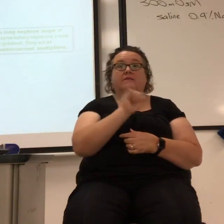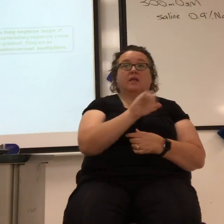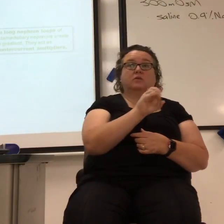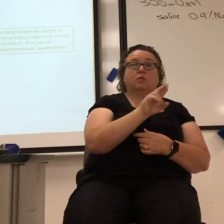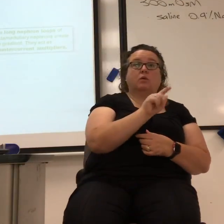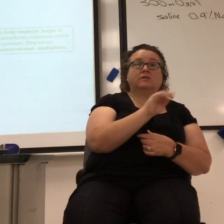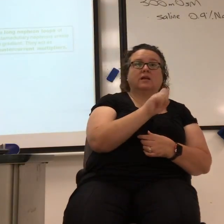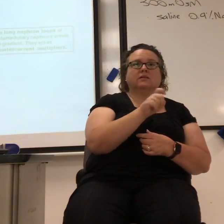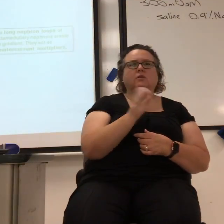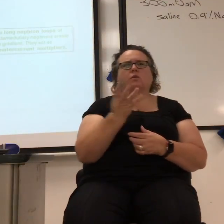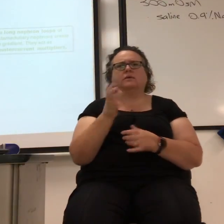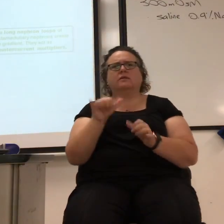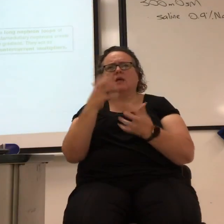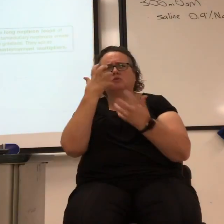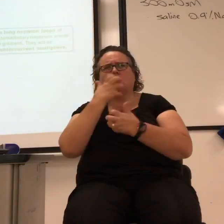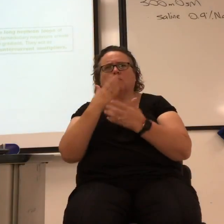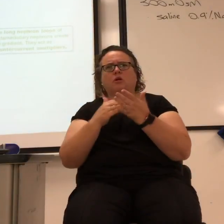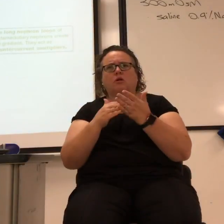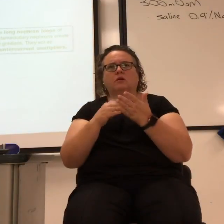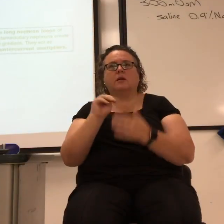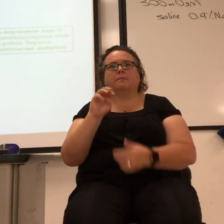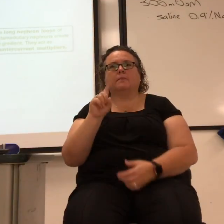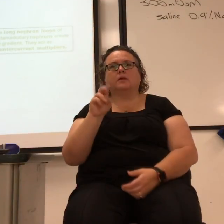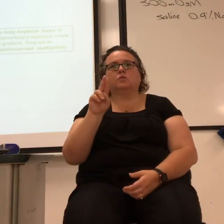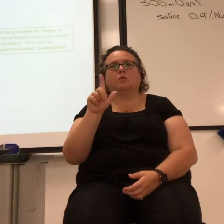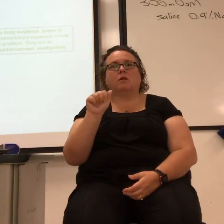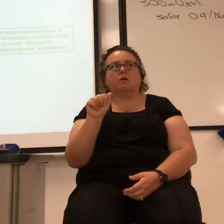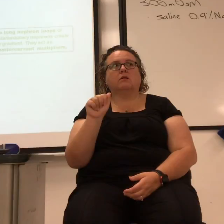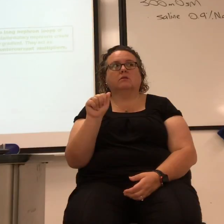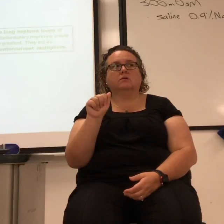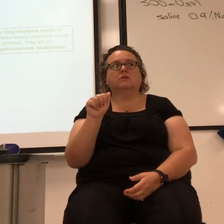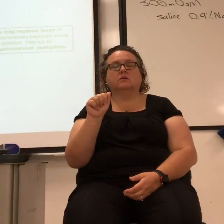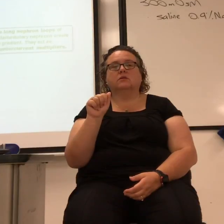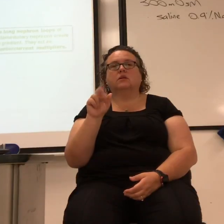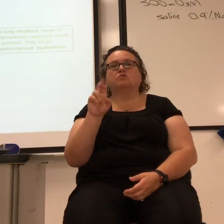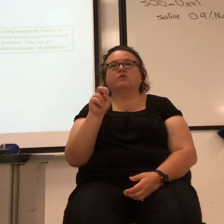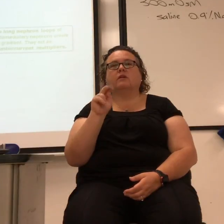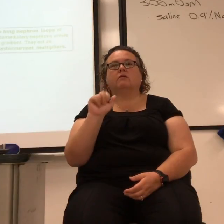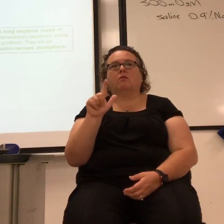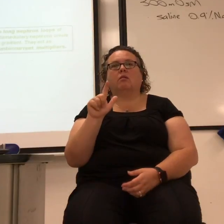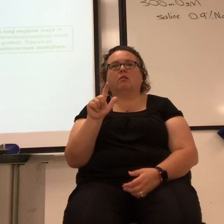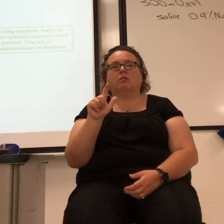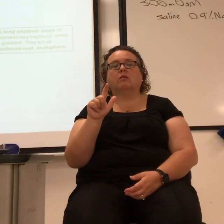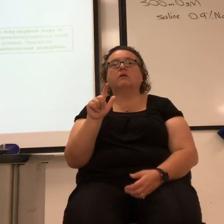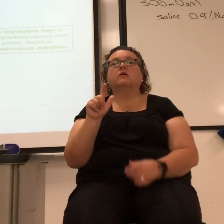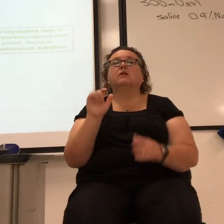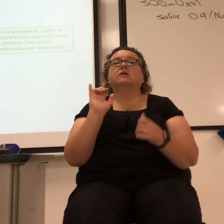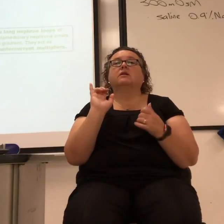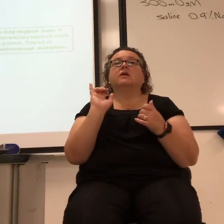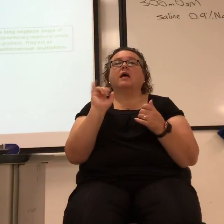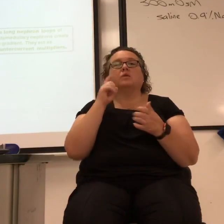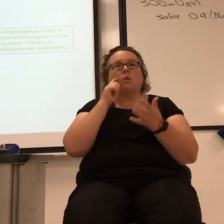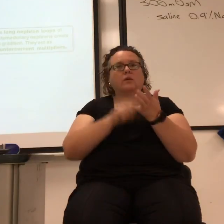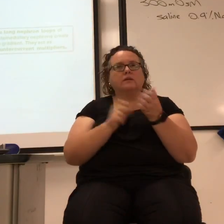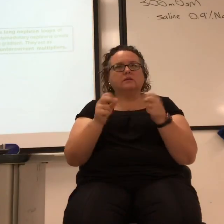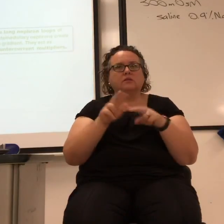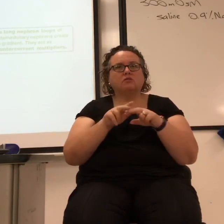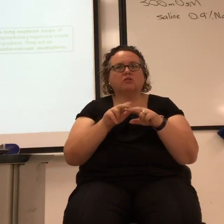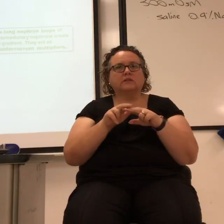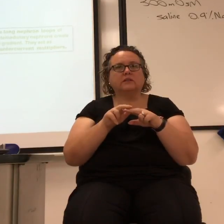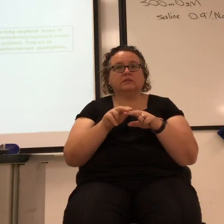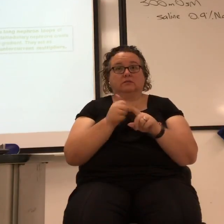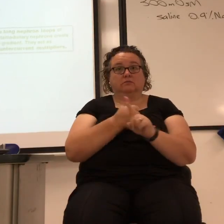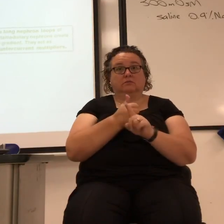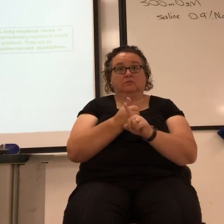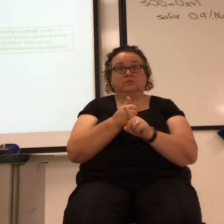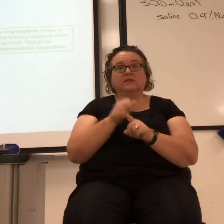this dark part? Medulla. Okay, it's a renal pyramid. And notice the saltiness of the cortex is that kind of